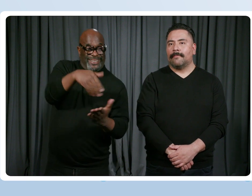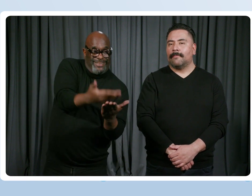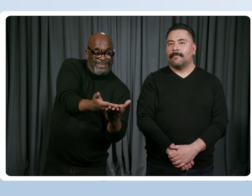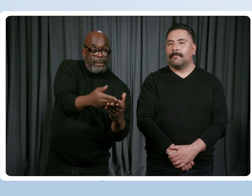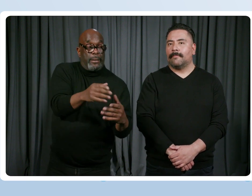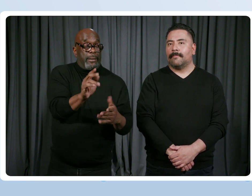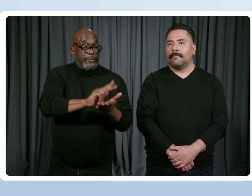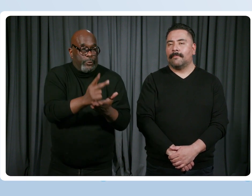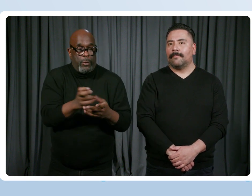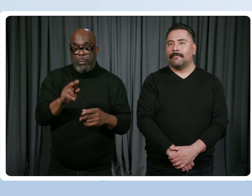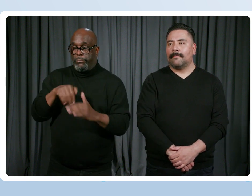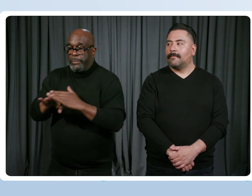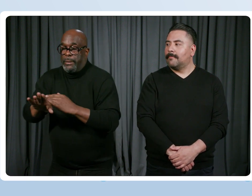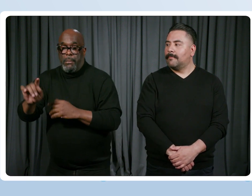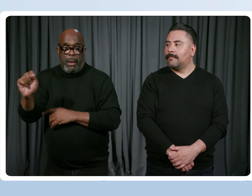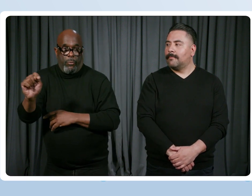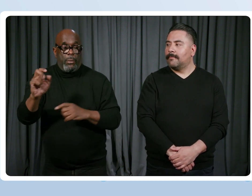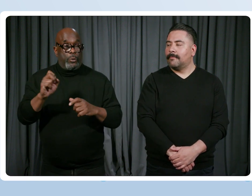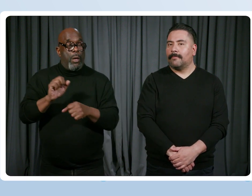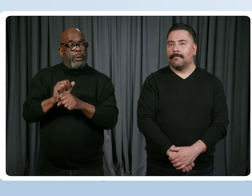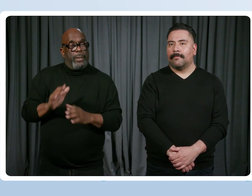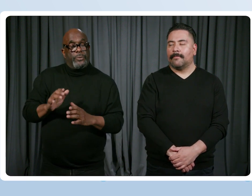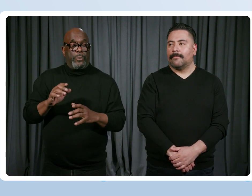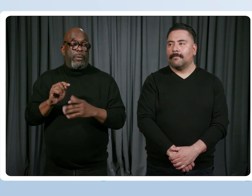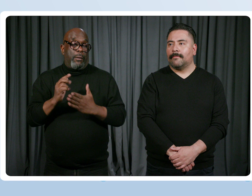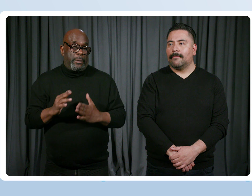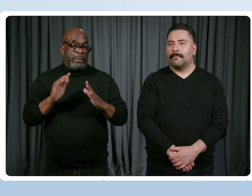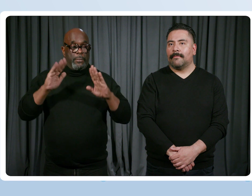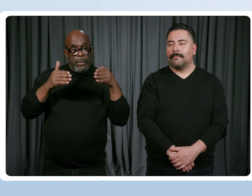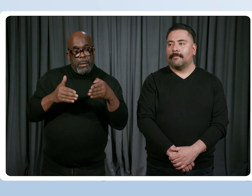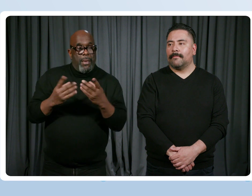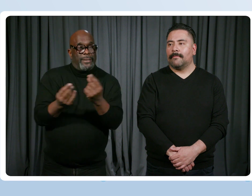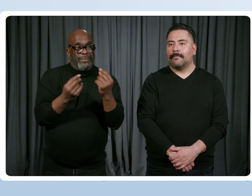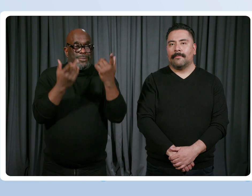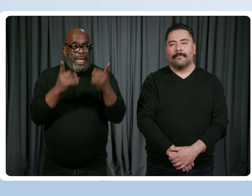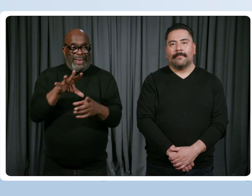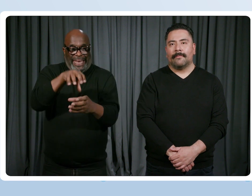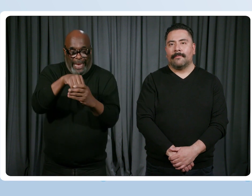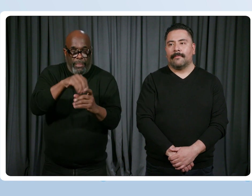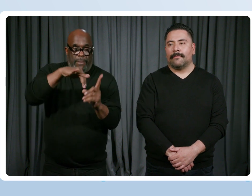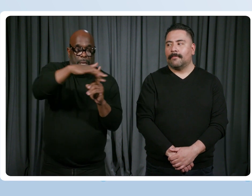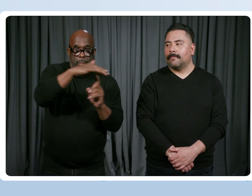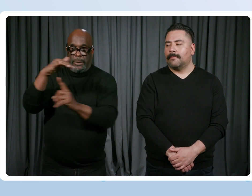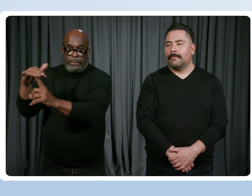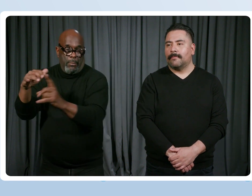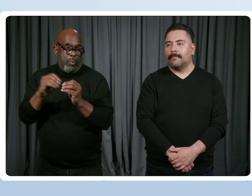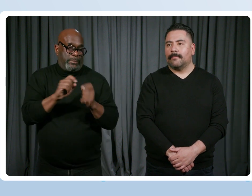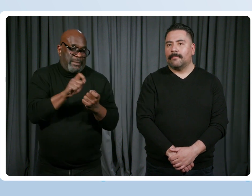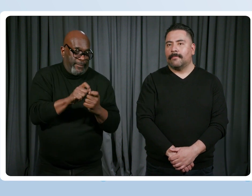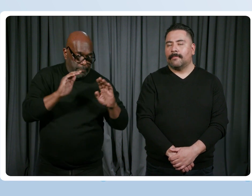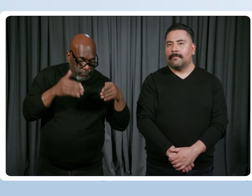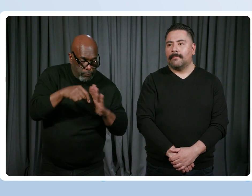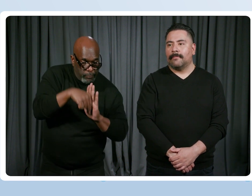the bathroom. The occupational therapist will focus on being able to do the activities that occur within those environments a little bit more specifically. And